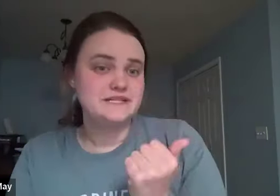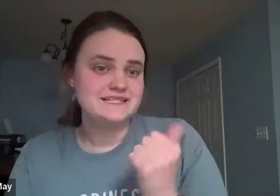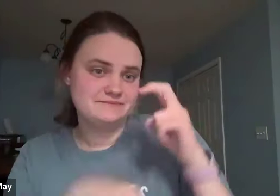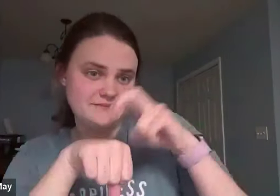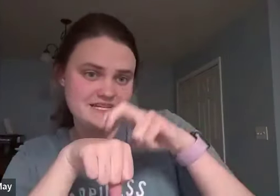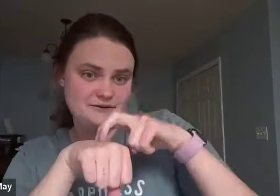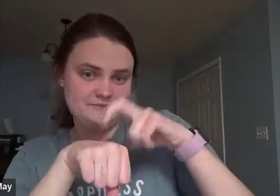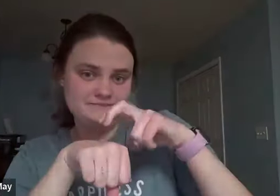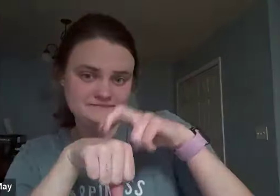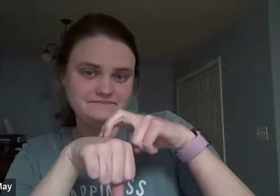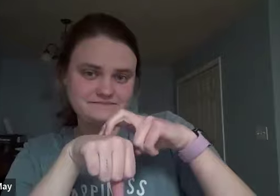Sweet potato.